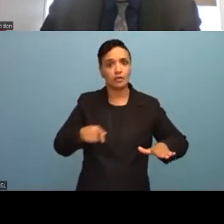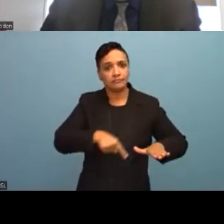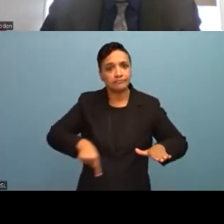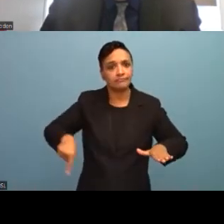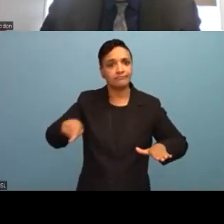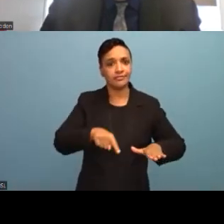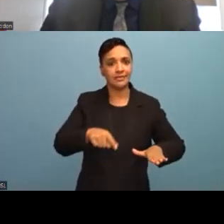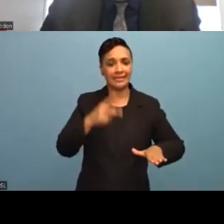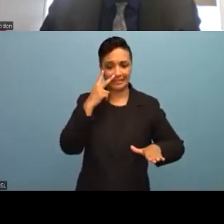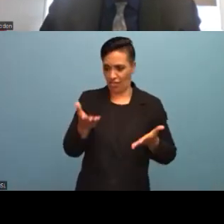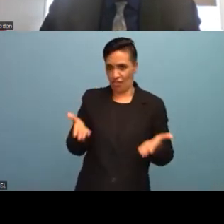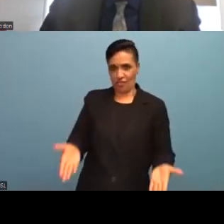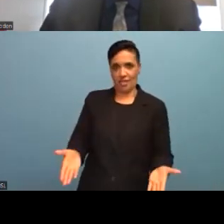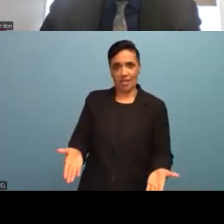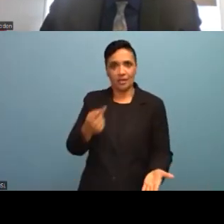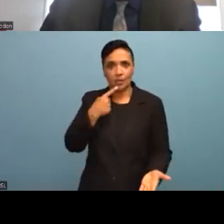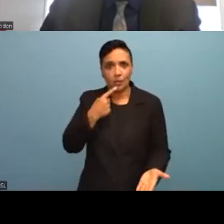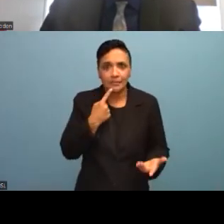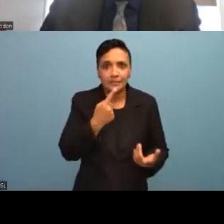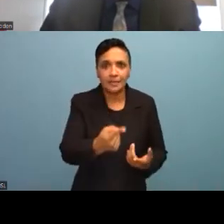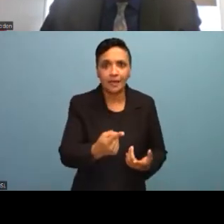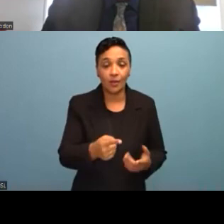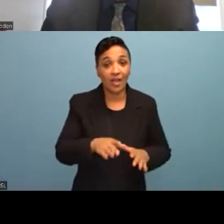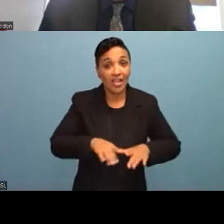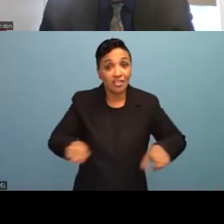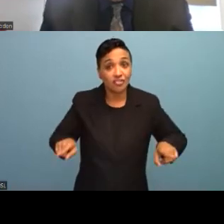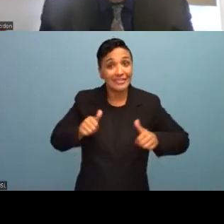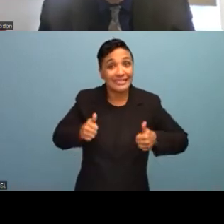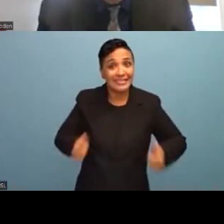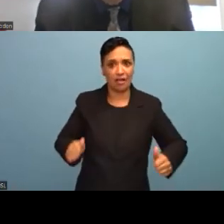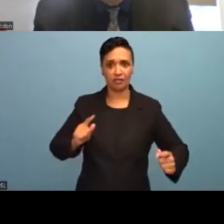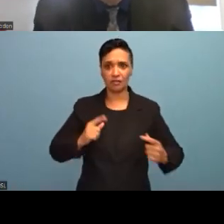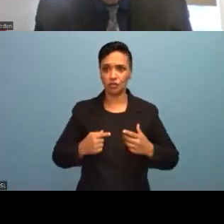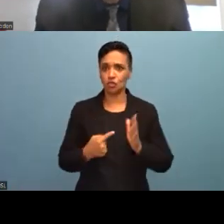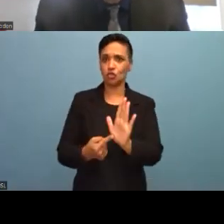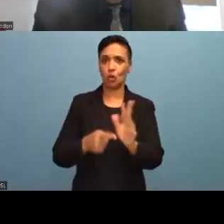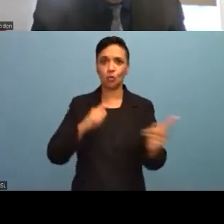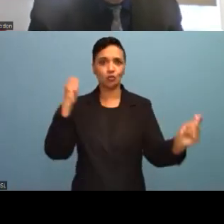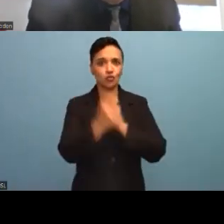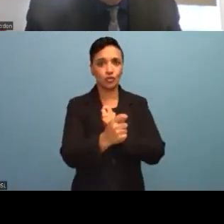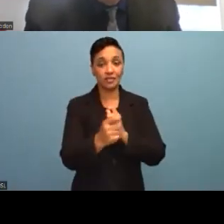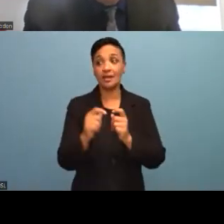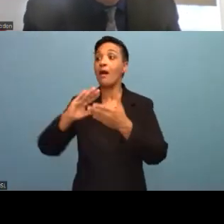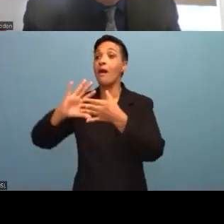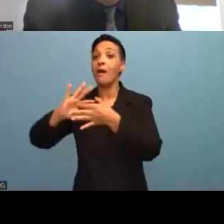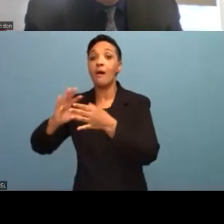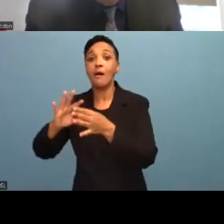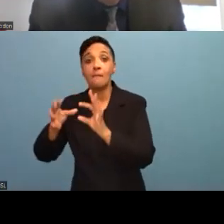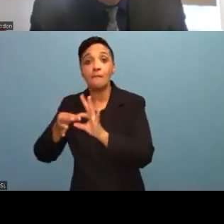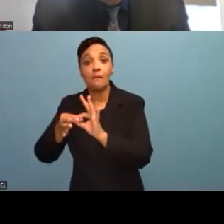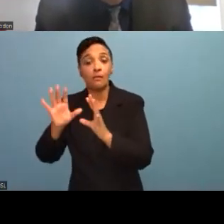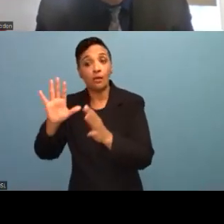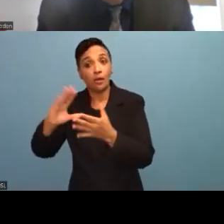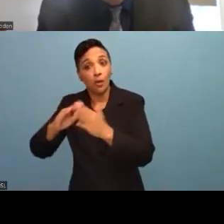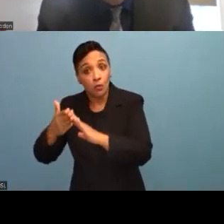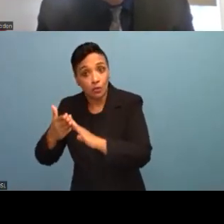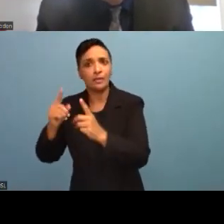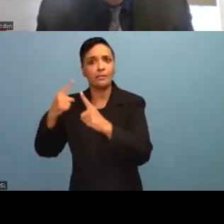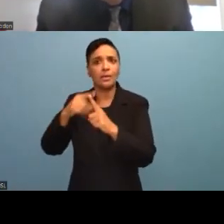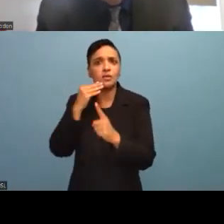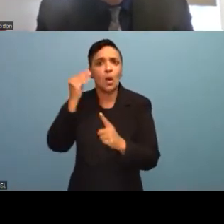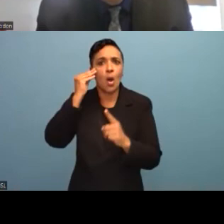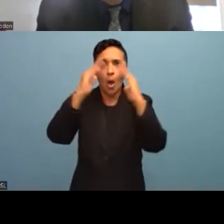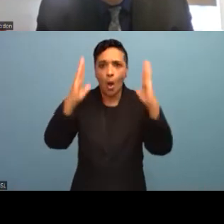right? They're our target audience. And they're great agents for change at the home as well as in the community. You know, by spreading these, the importance of